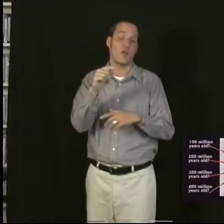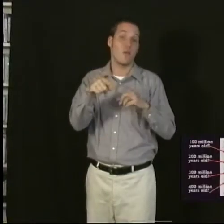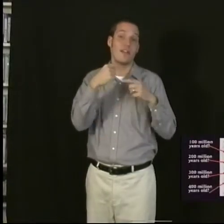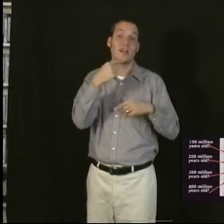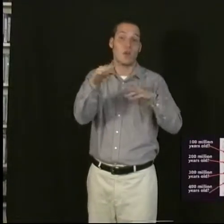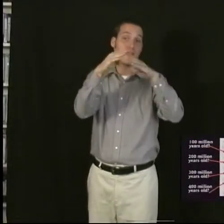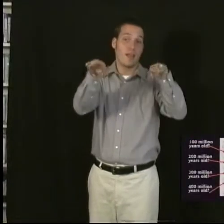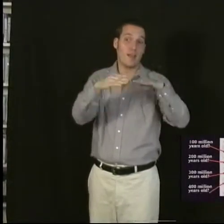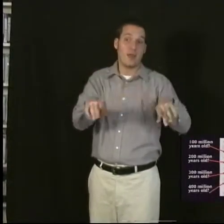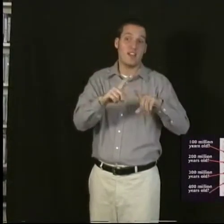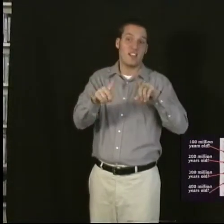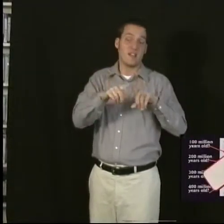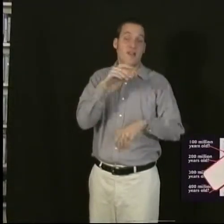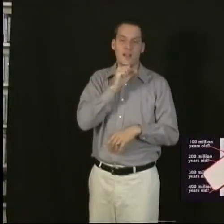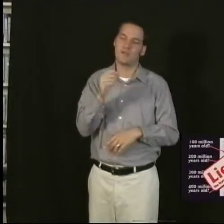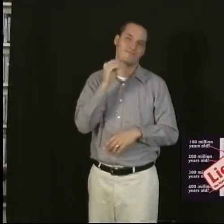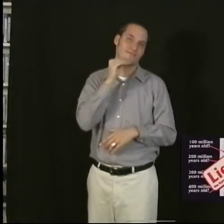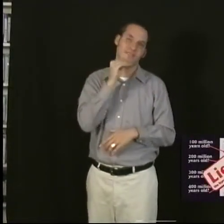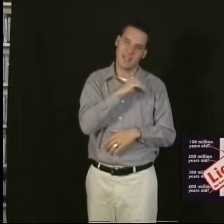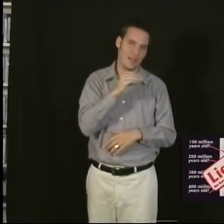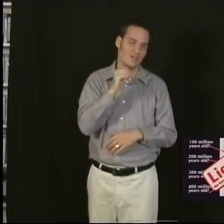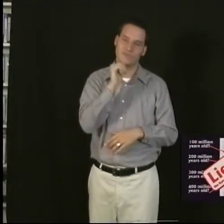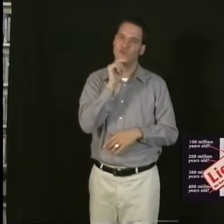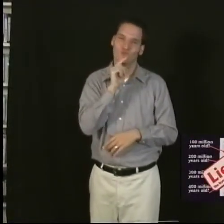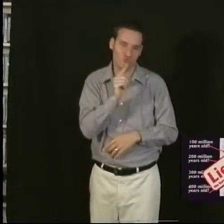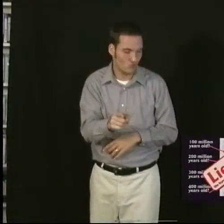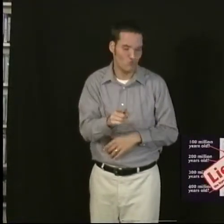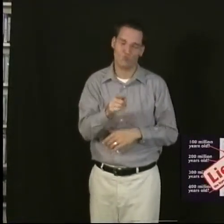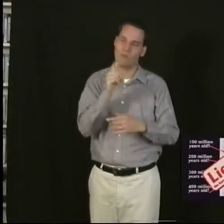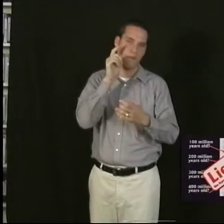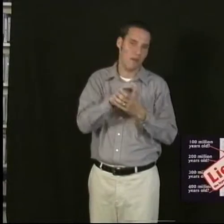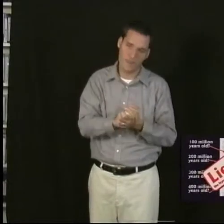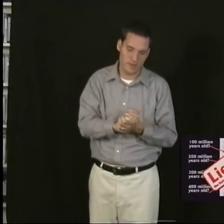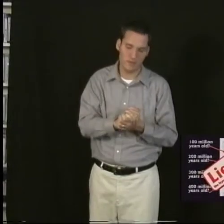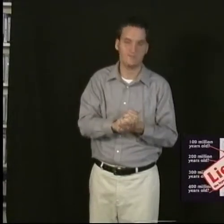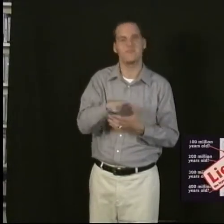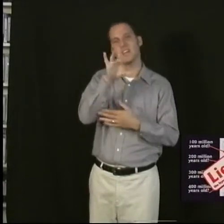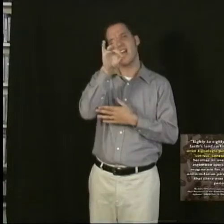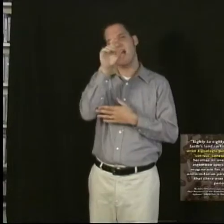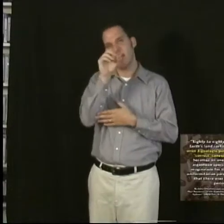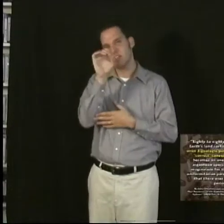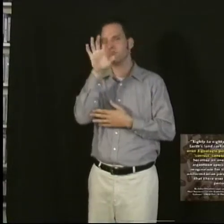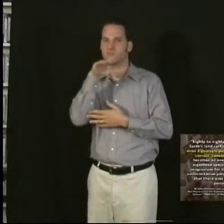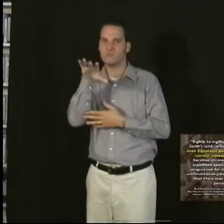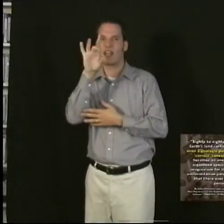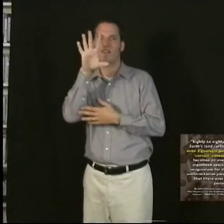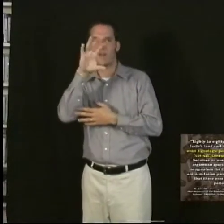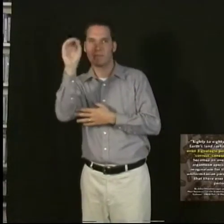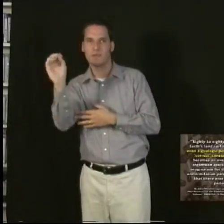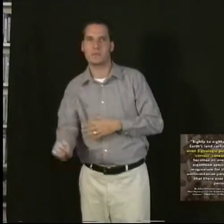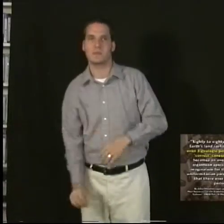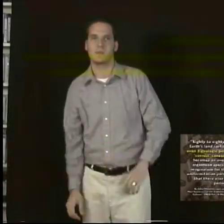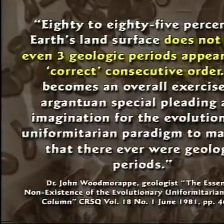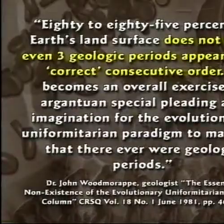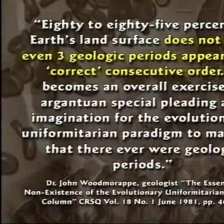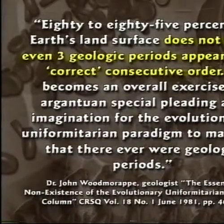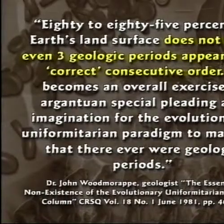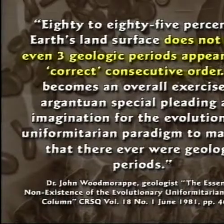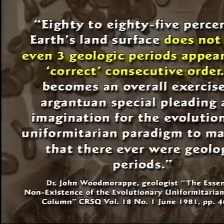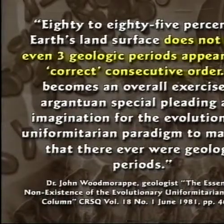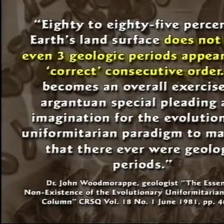ages, you're being lied to. That's not true. Don't believe that. 80 to 85% of Earth's surface does not even have